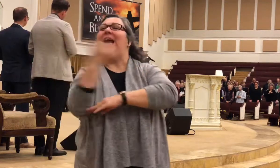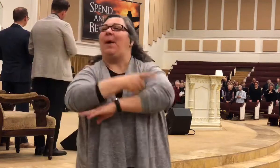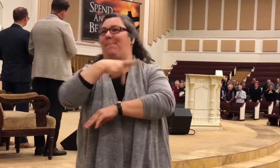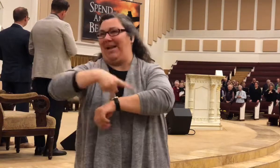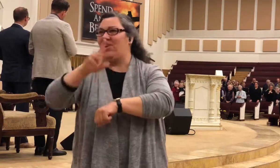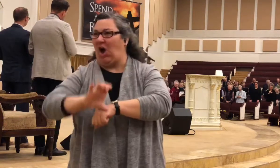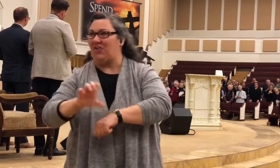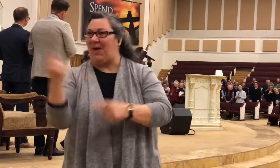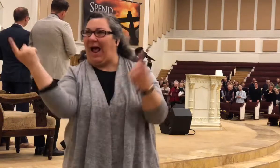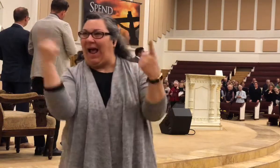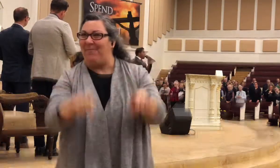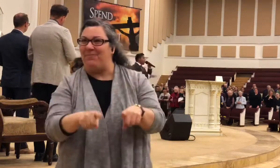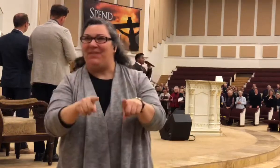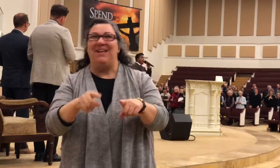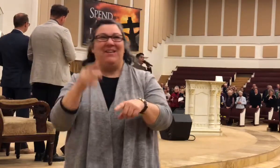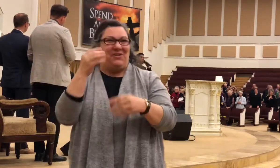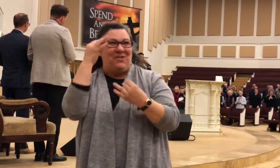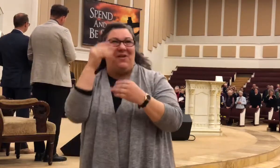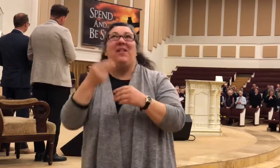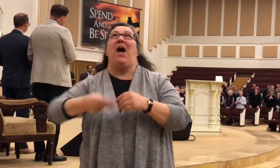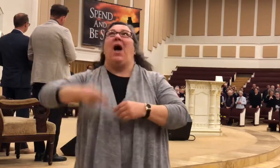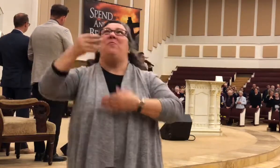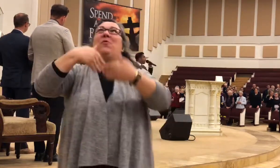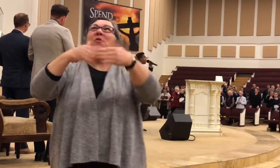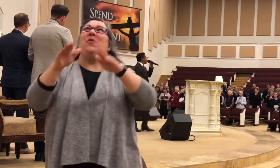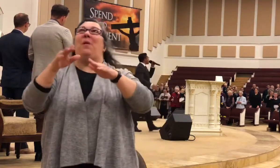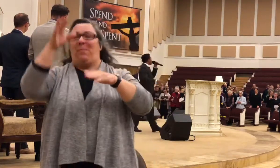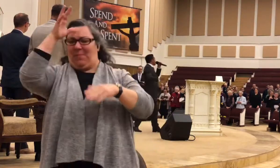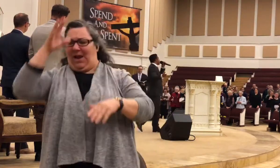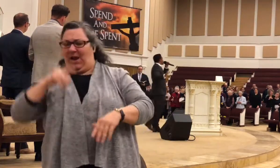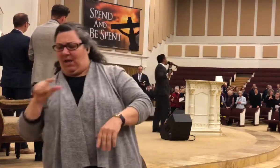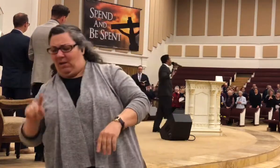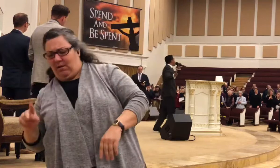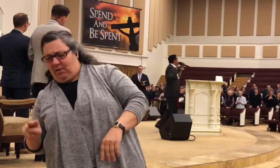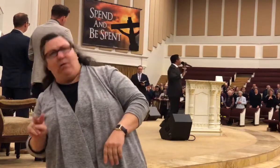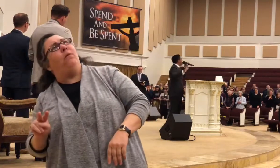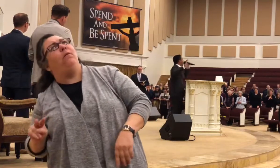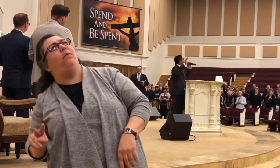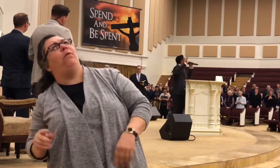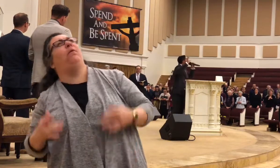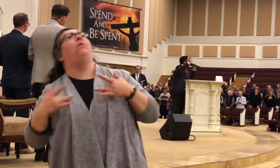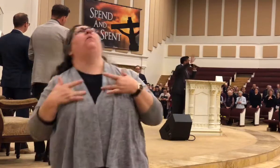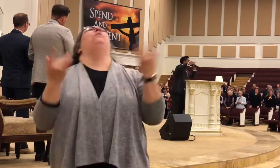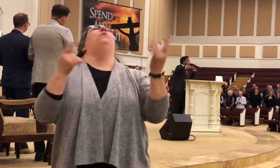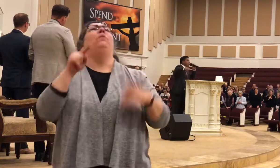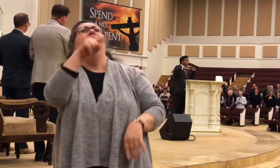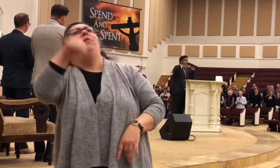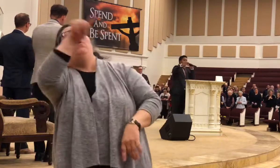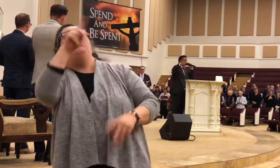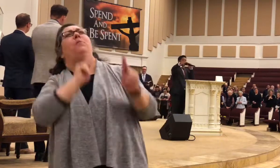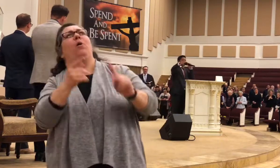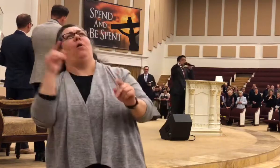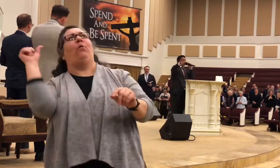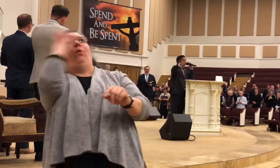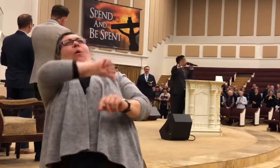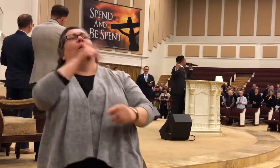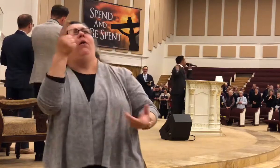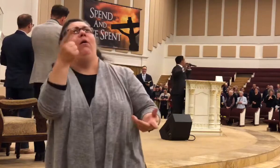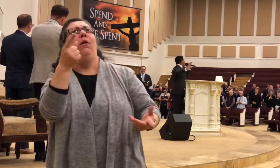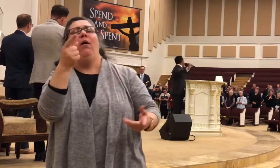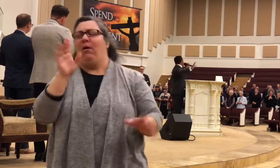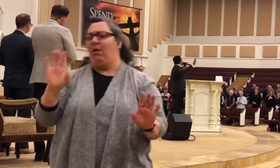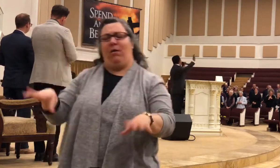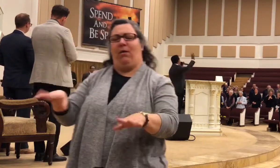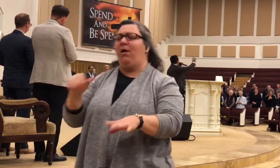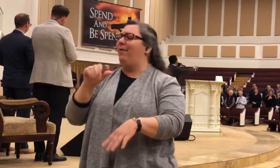about that. They were in the upper room, and a guy from the lower room came up, and he said, "Hey, what's going on? These people are drunk." And Peter said,